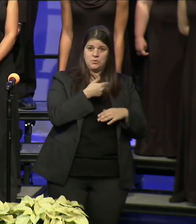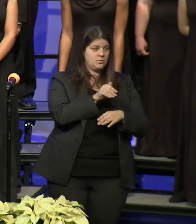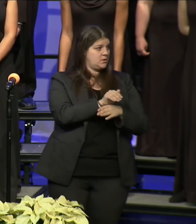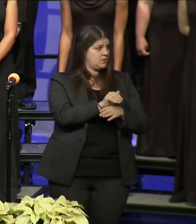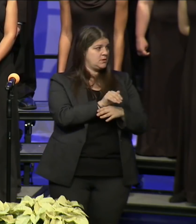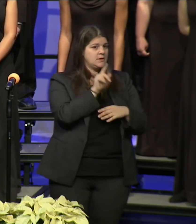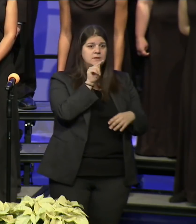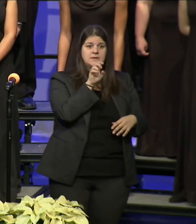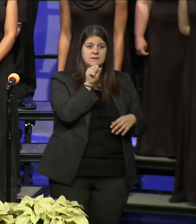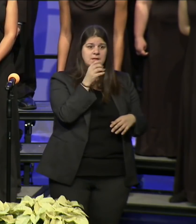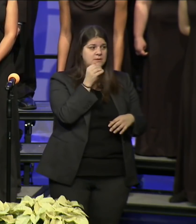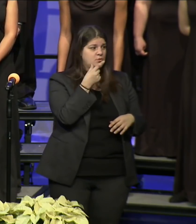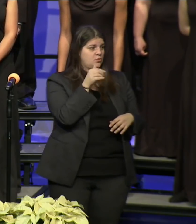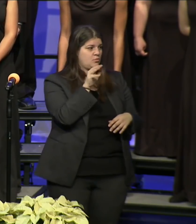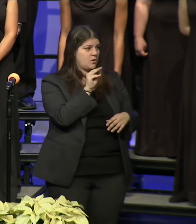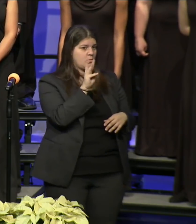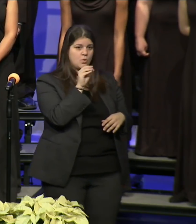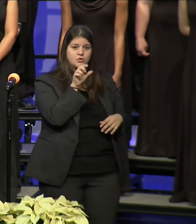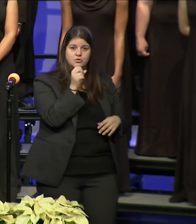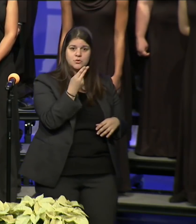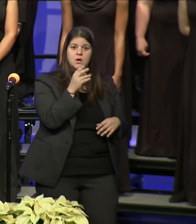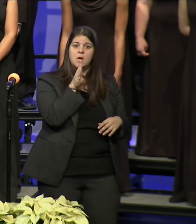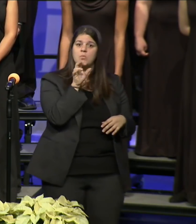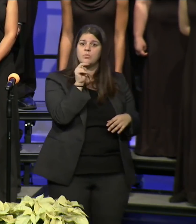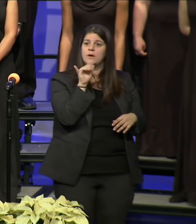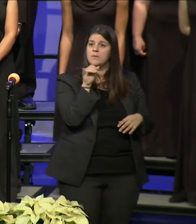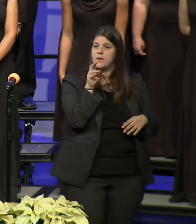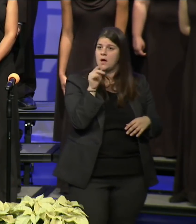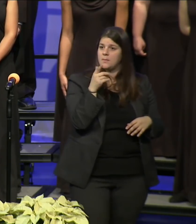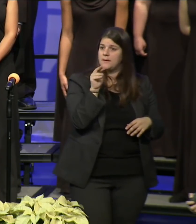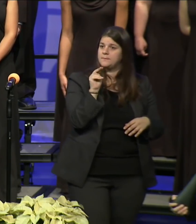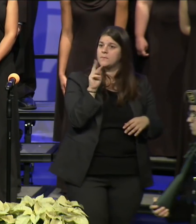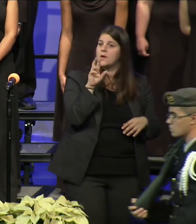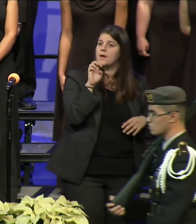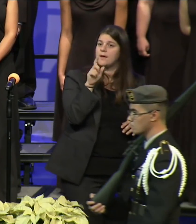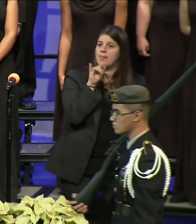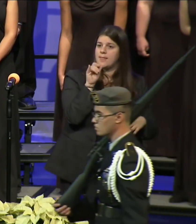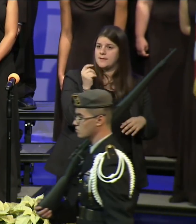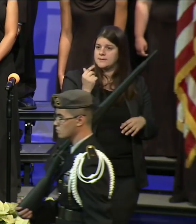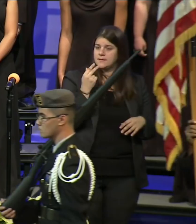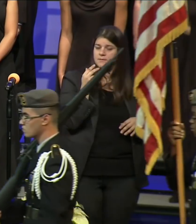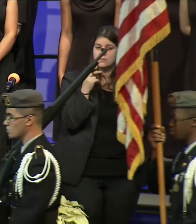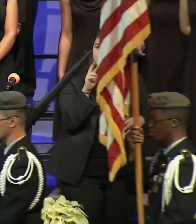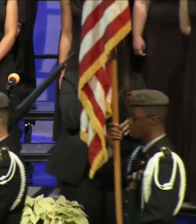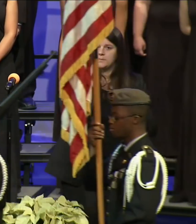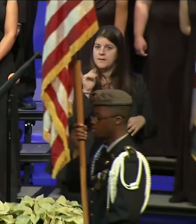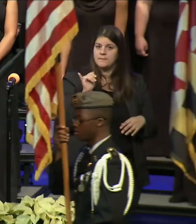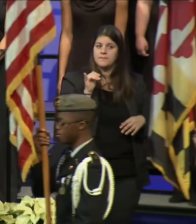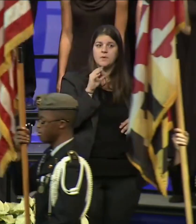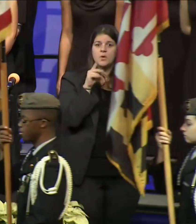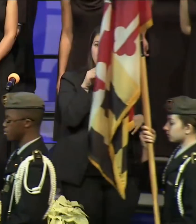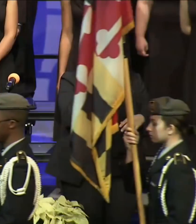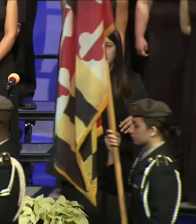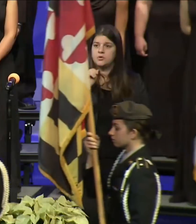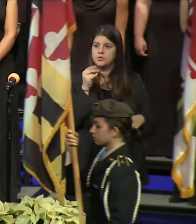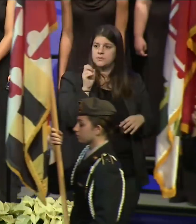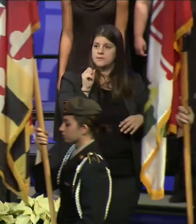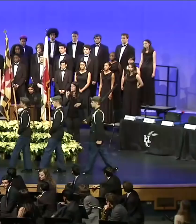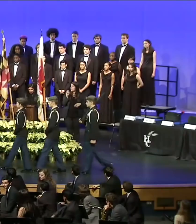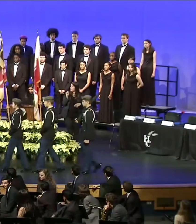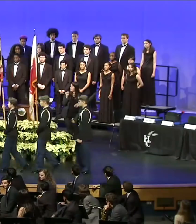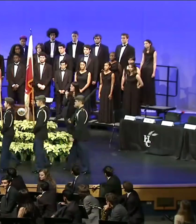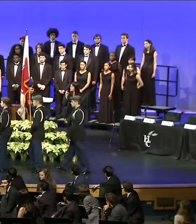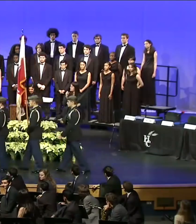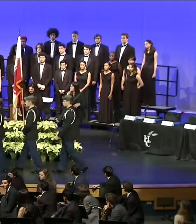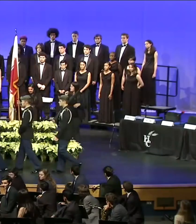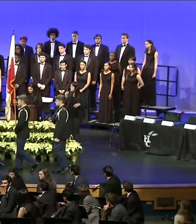and Graham Walsh, Reagan Jungmann, Eliza Rigby, Opel Jones, Ivan Jones, Carson